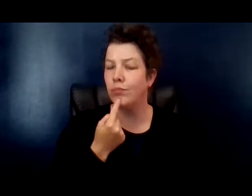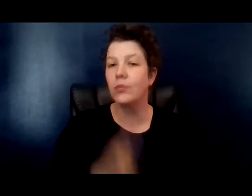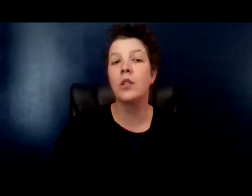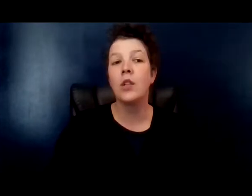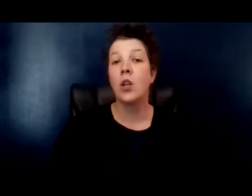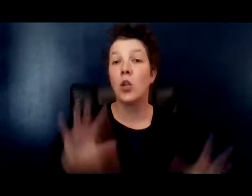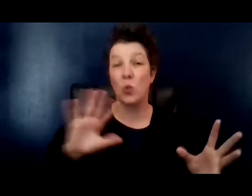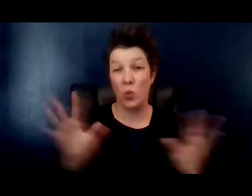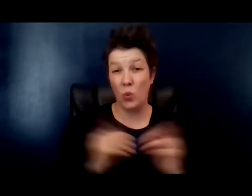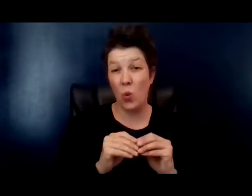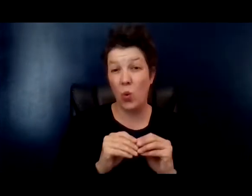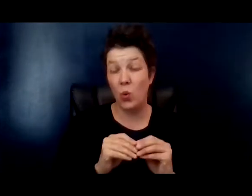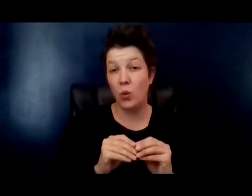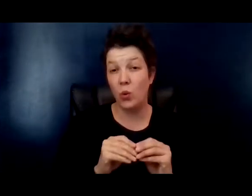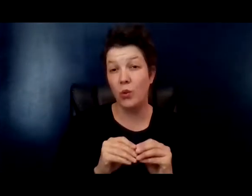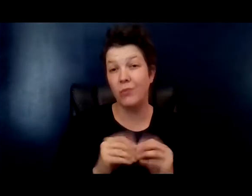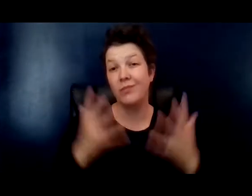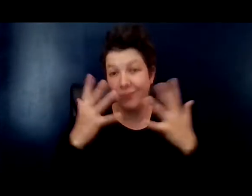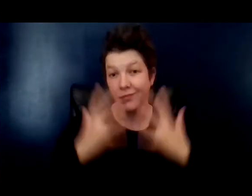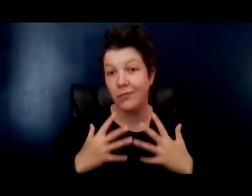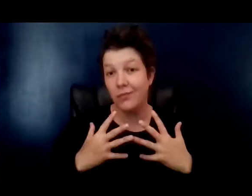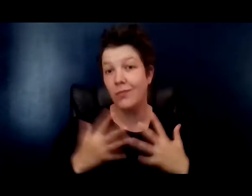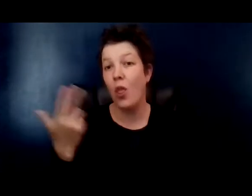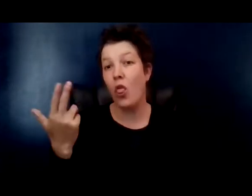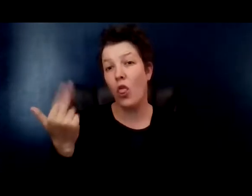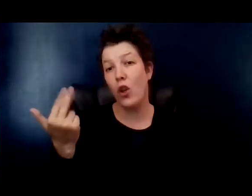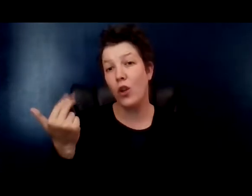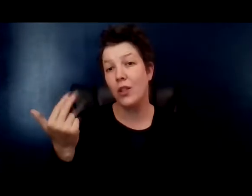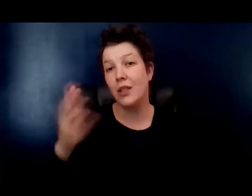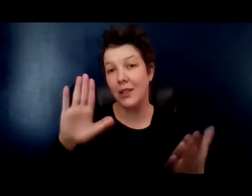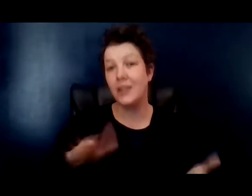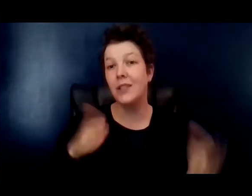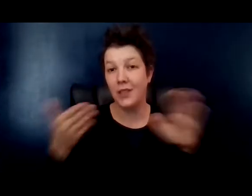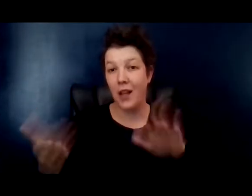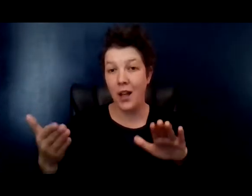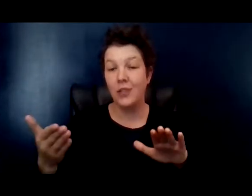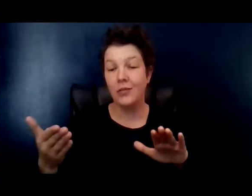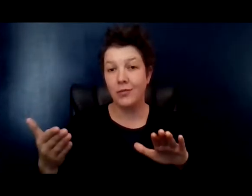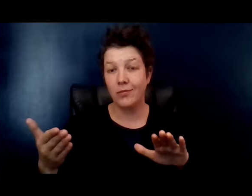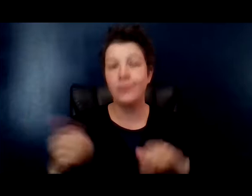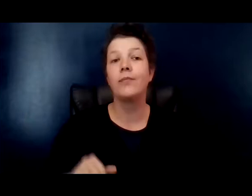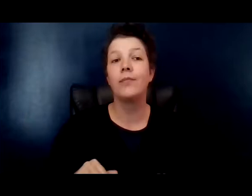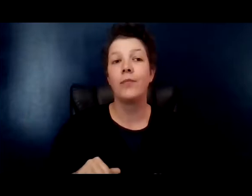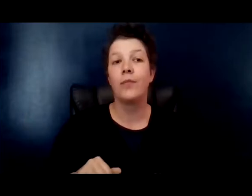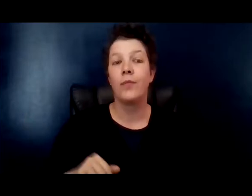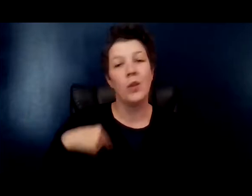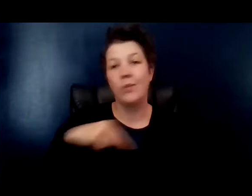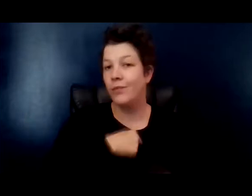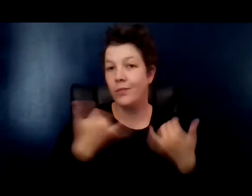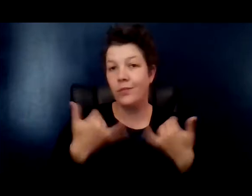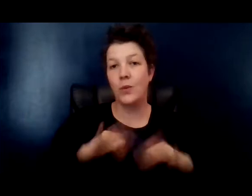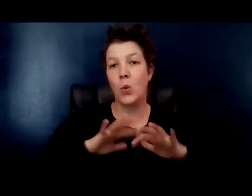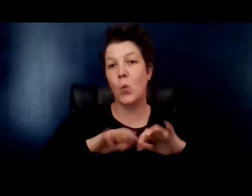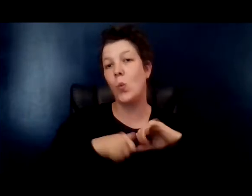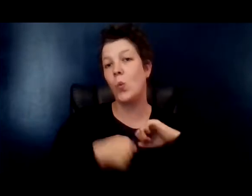unfortunately, 13 tragic fatalities. And we do continue to mourn with the families the